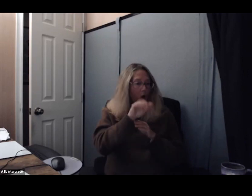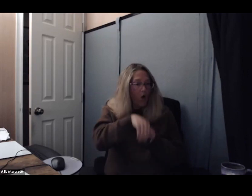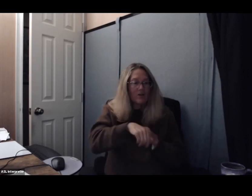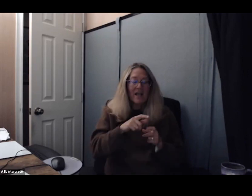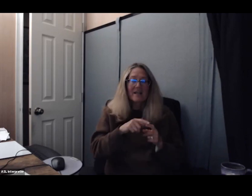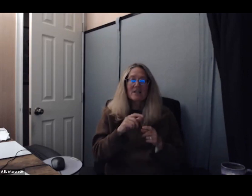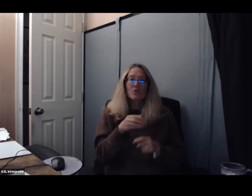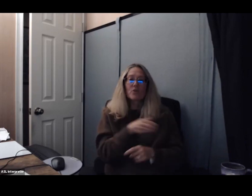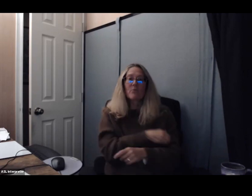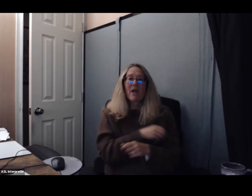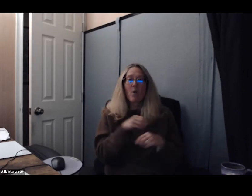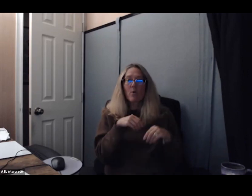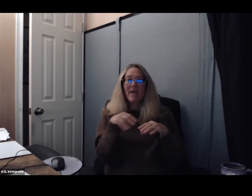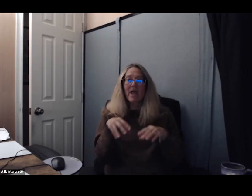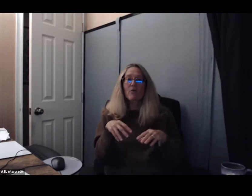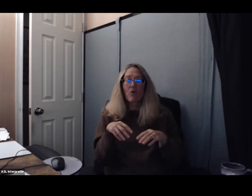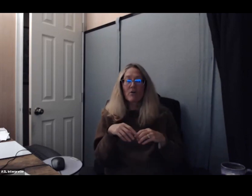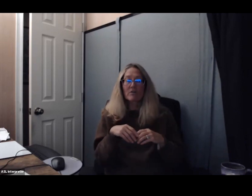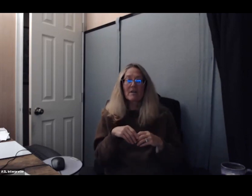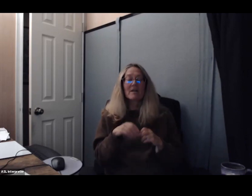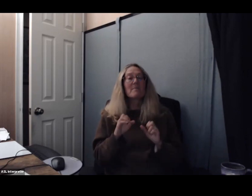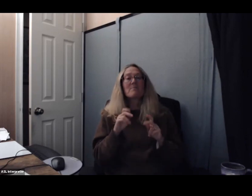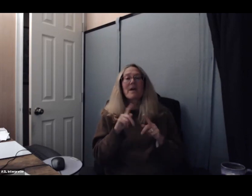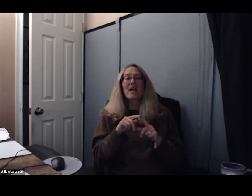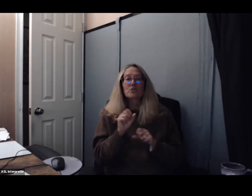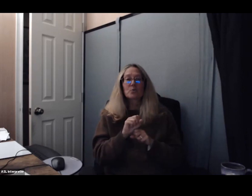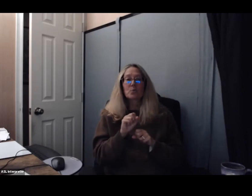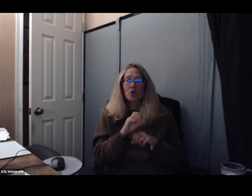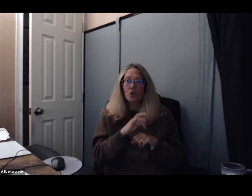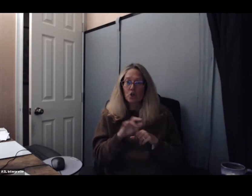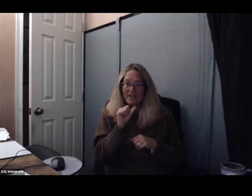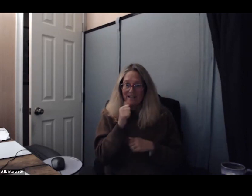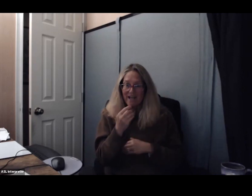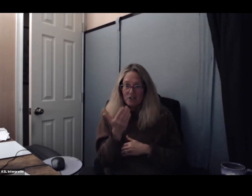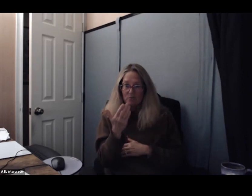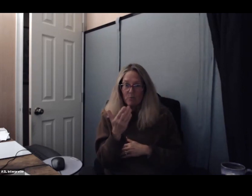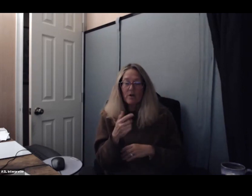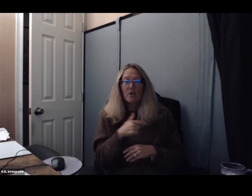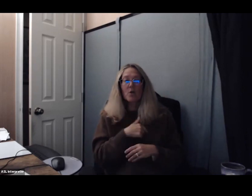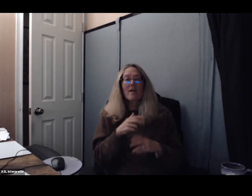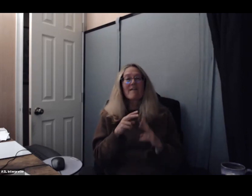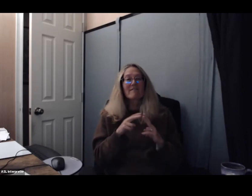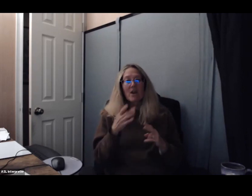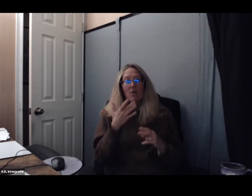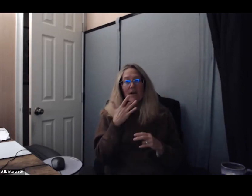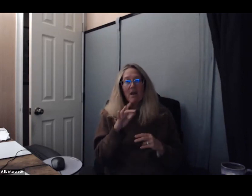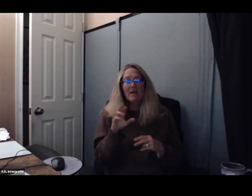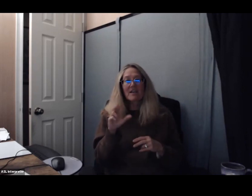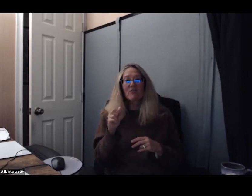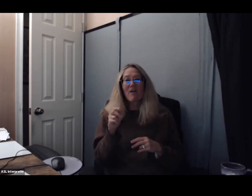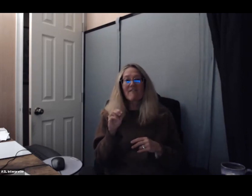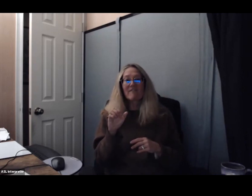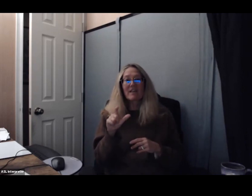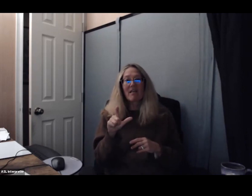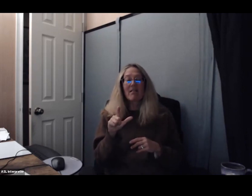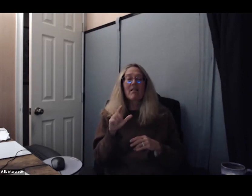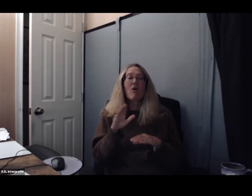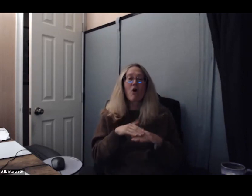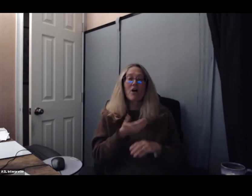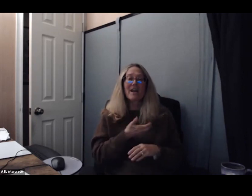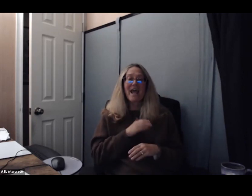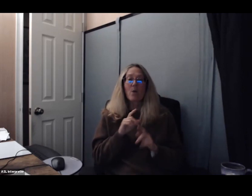power was restored, and was back to work early the next morning. We are very lucky to have Rafa on our team. Thank you, Rafa.